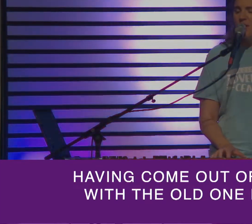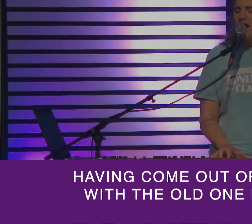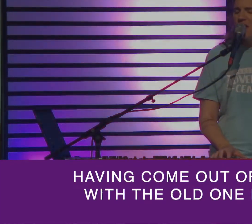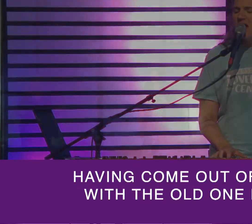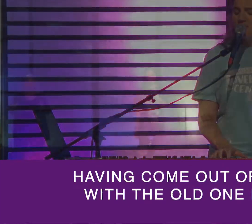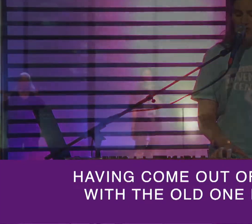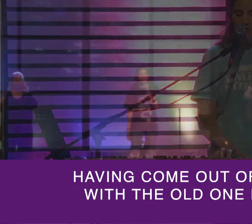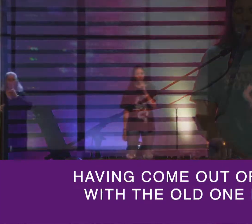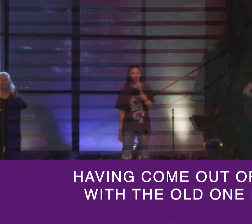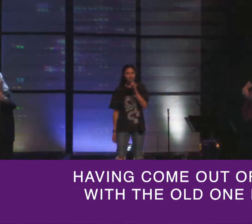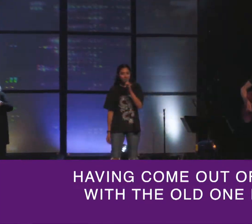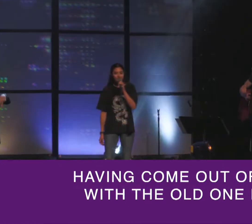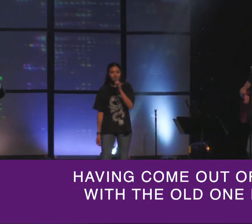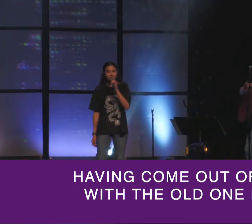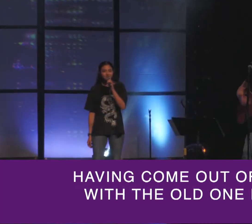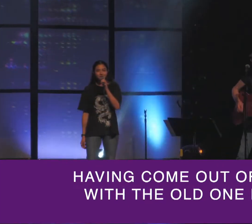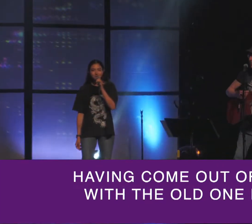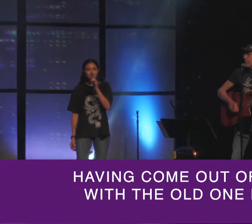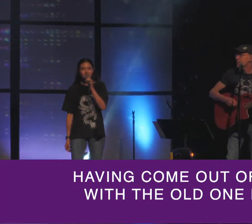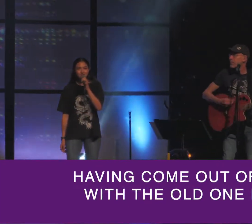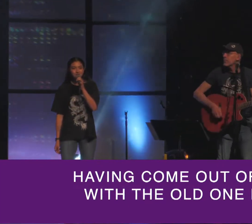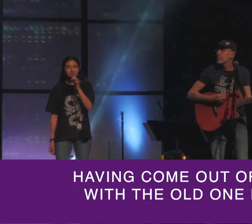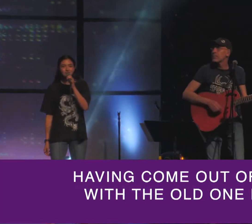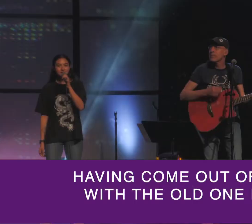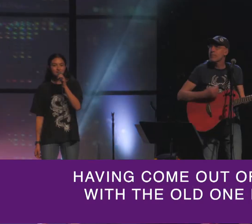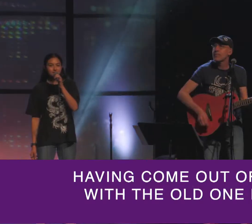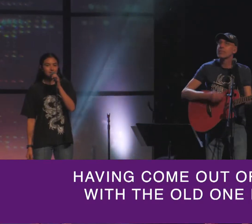Having come out of the